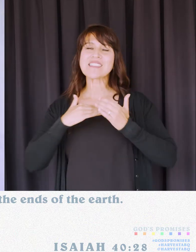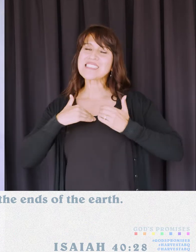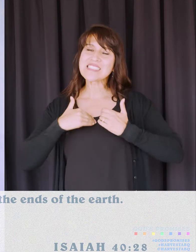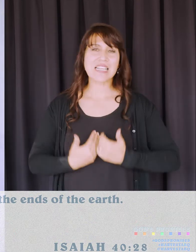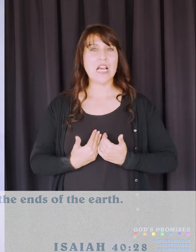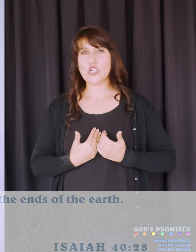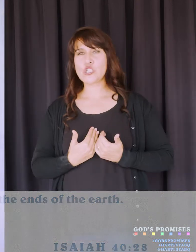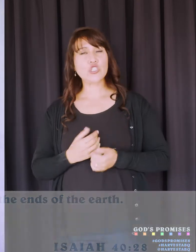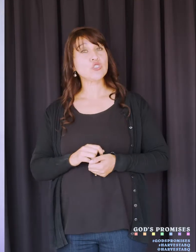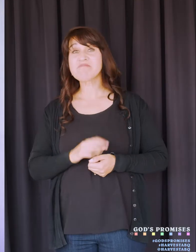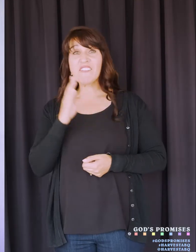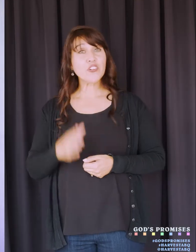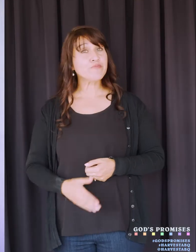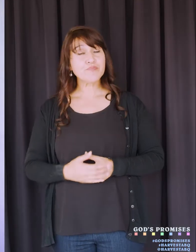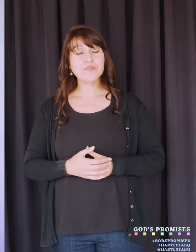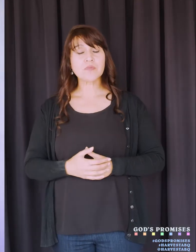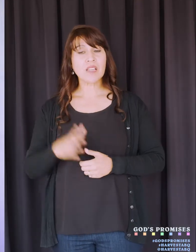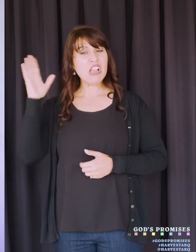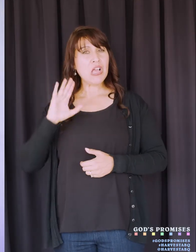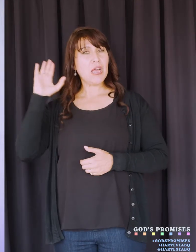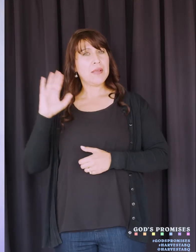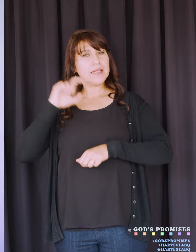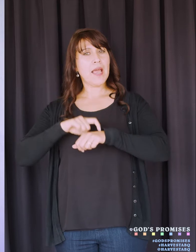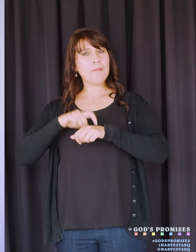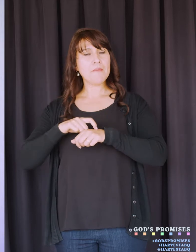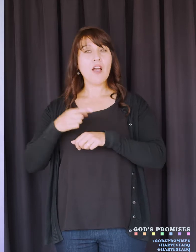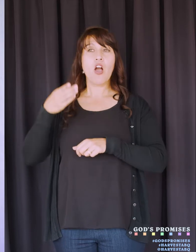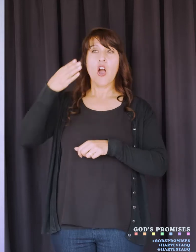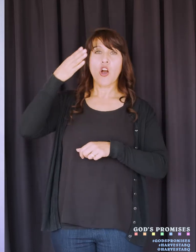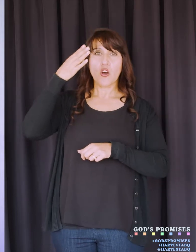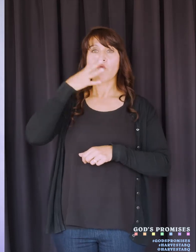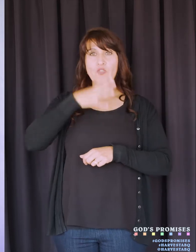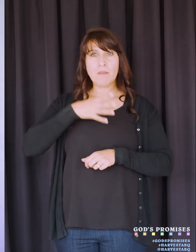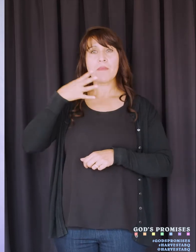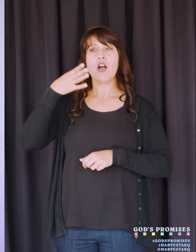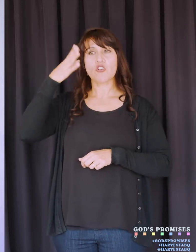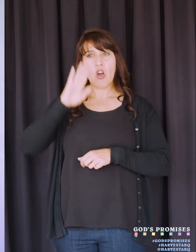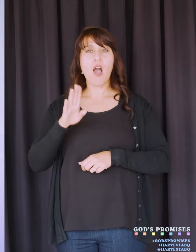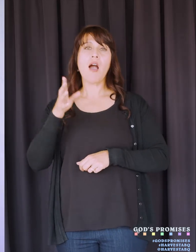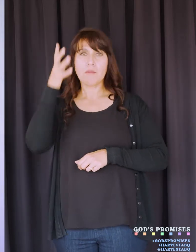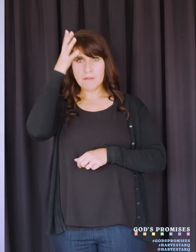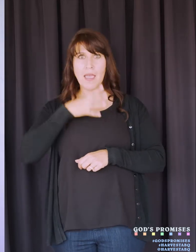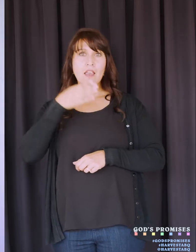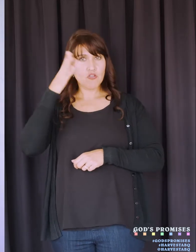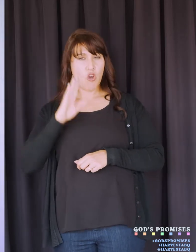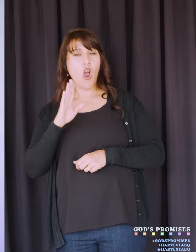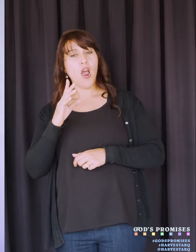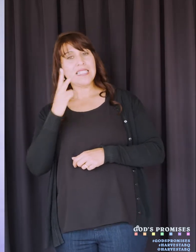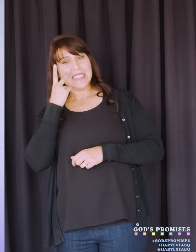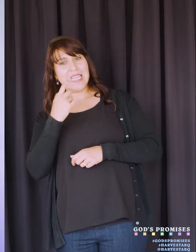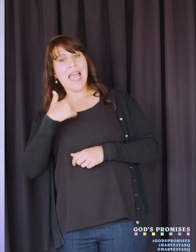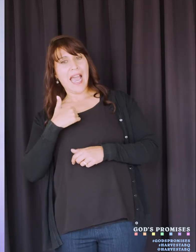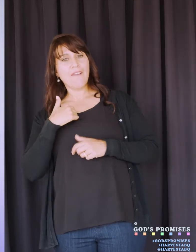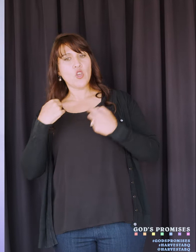weary. In ancient times, gods and goddesses were viewed as having human weakness. They were